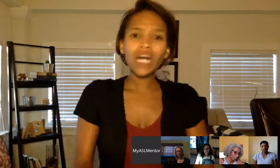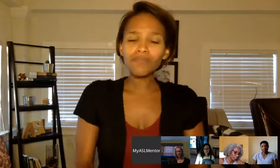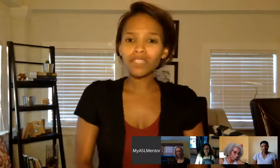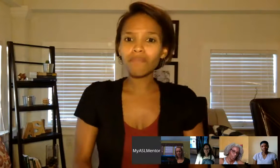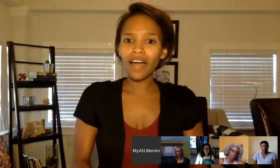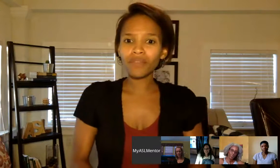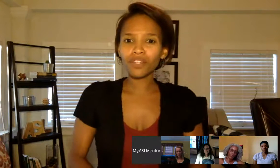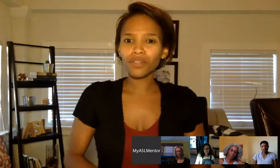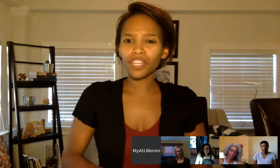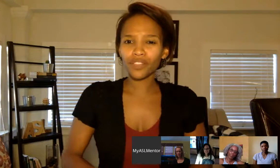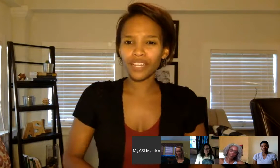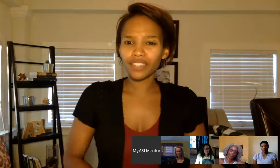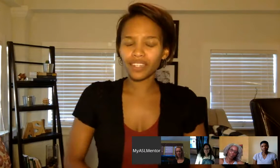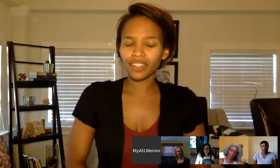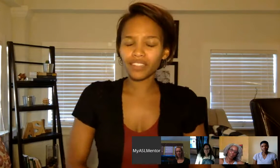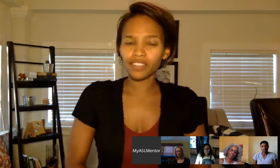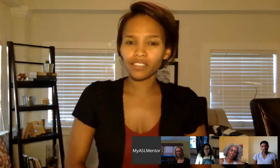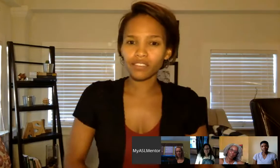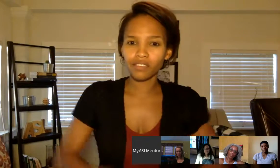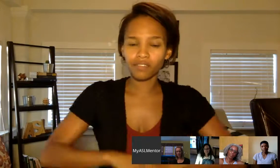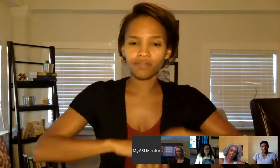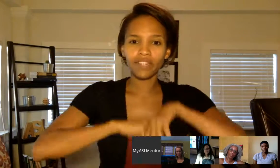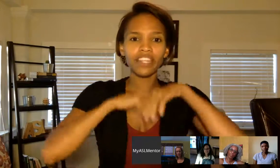what comes to mind when you hear that sentence?